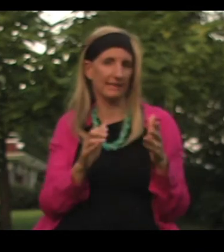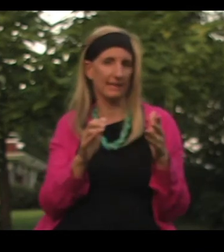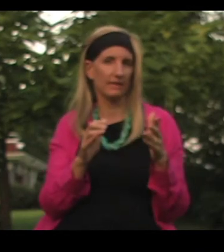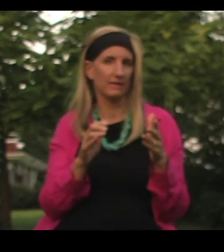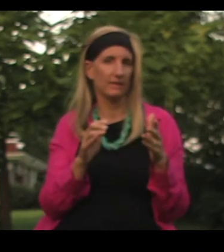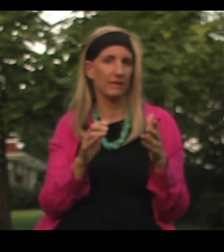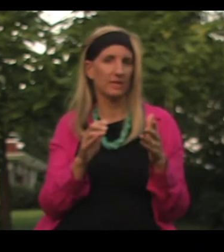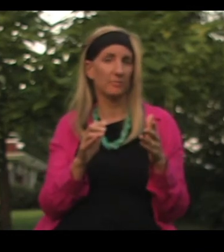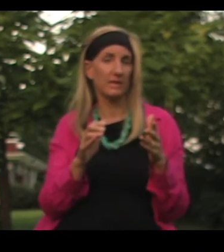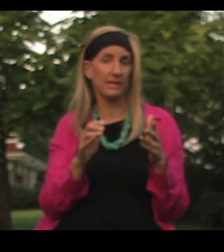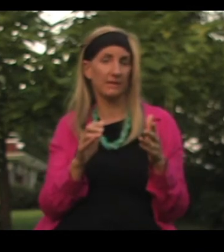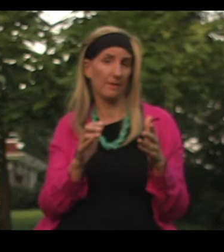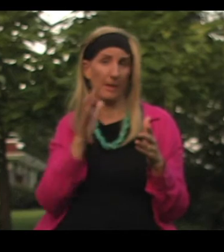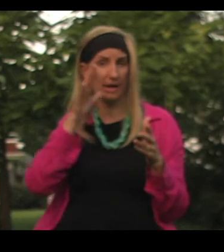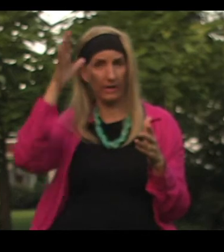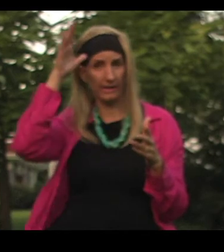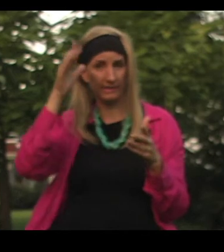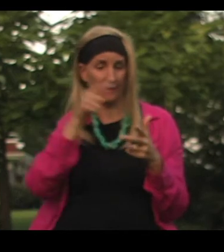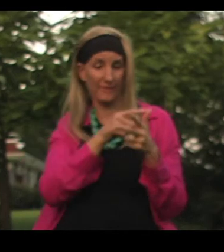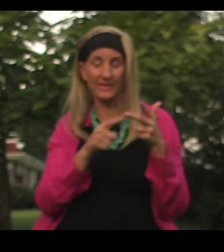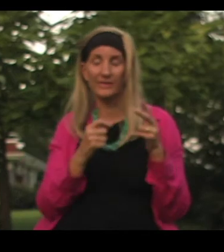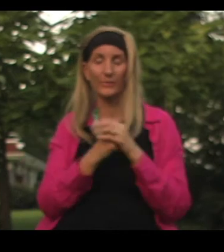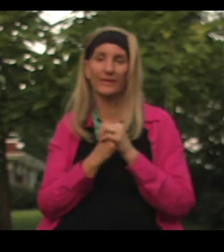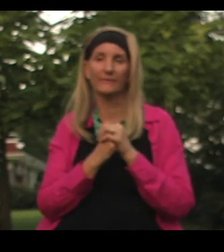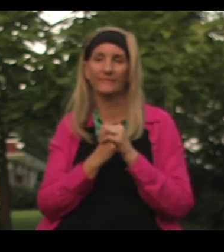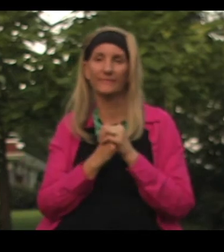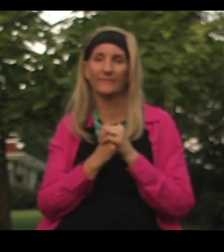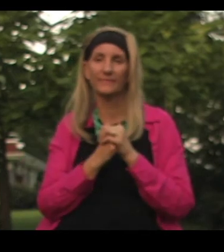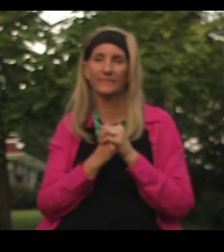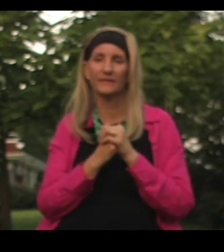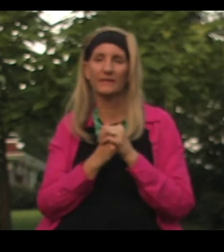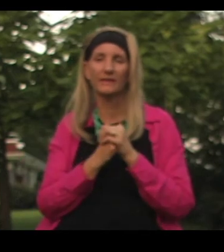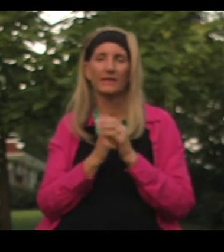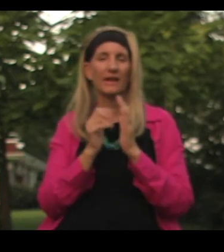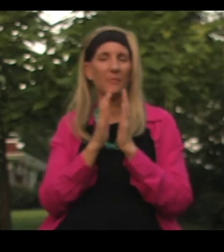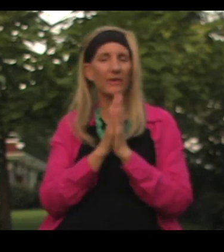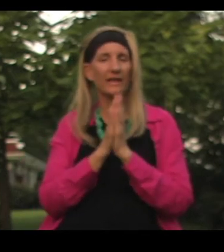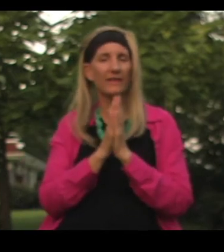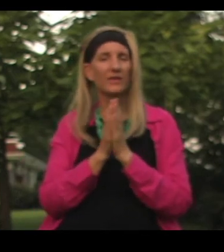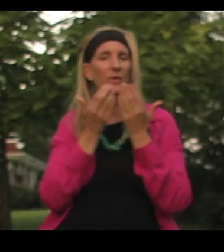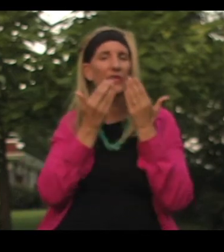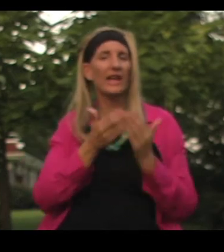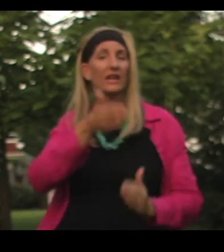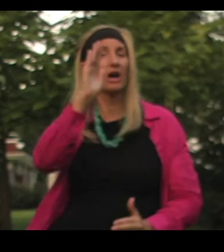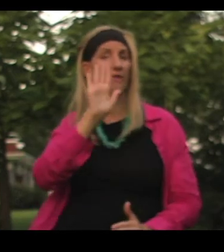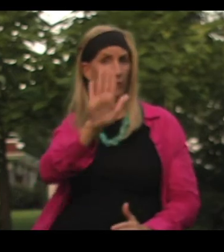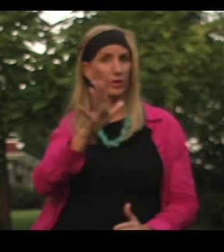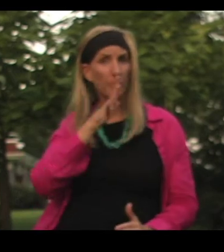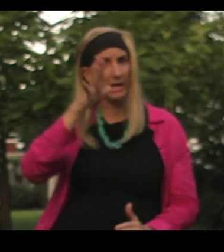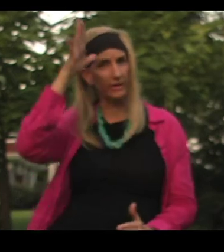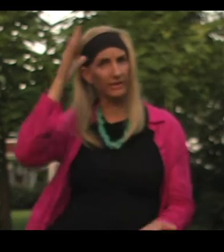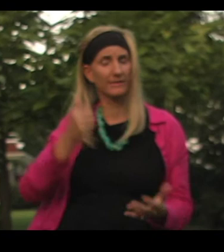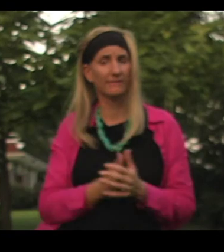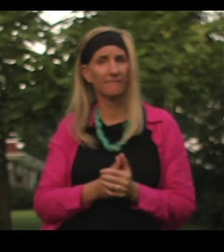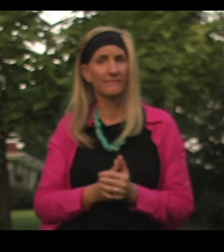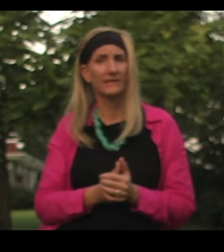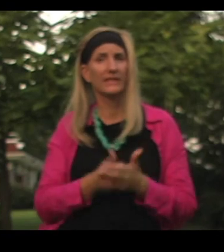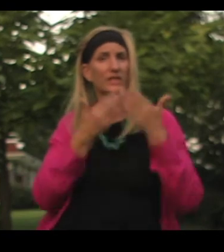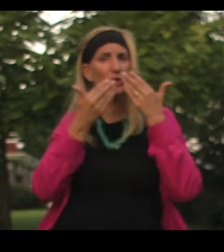blessing to be the parents of these 3. I pray that you will thank God for your parents, that you'll